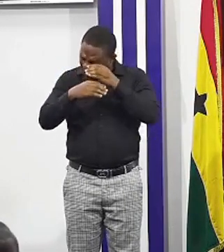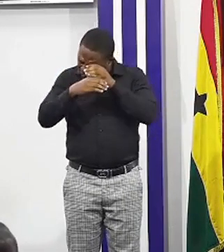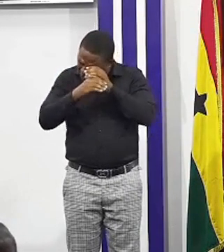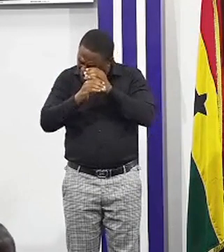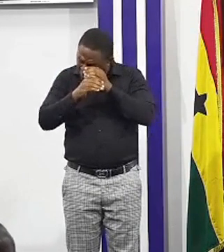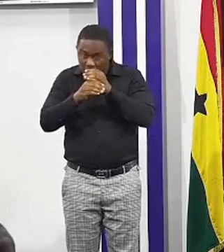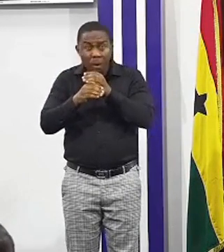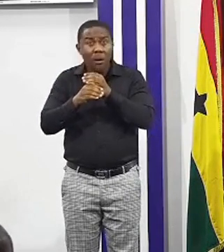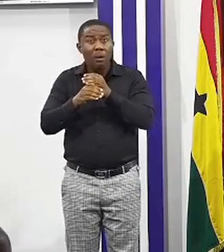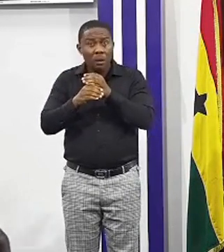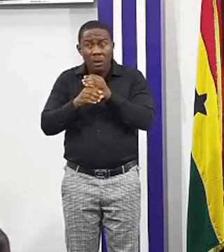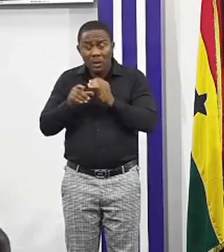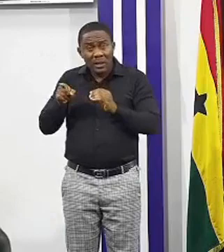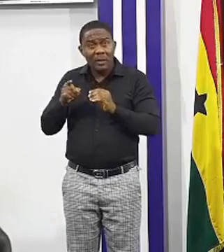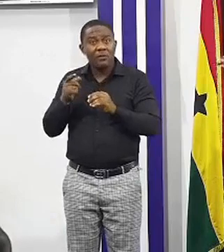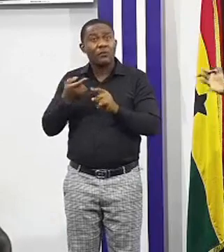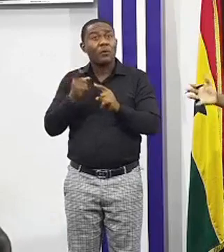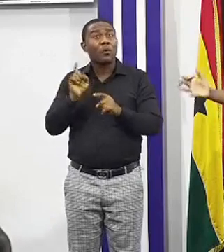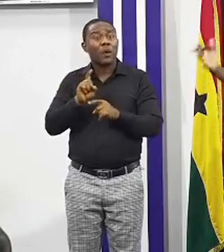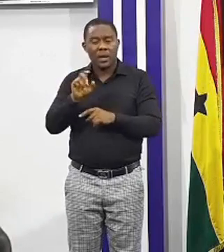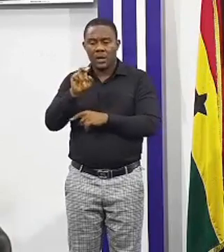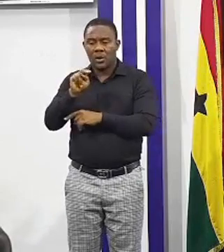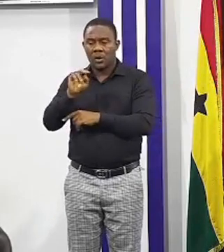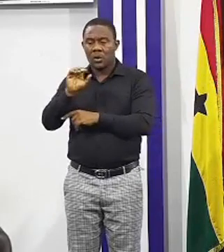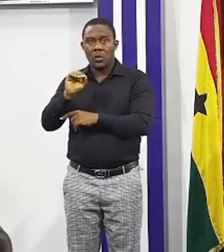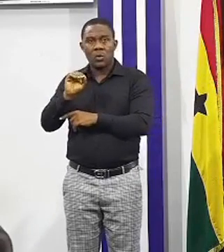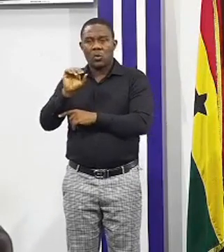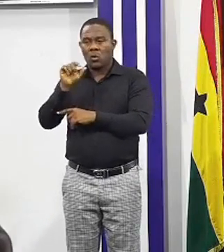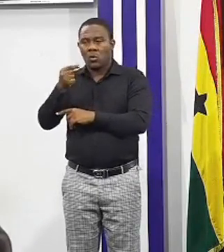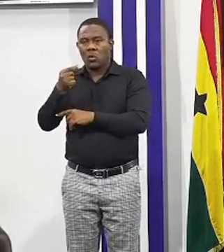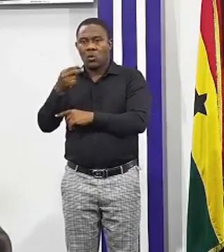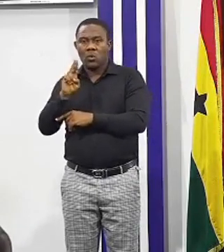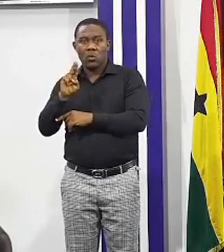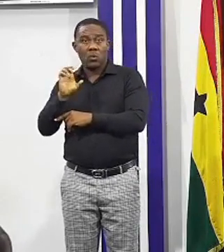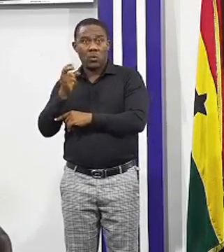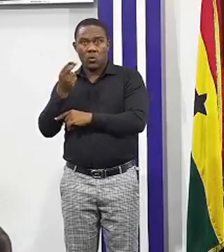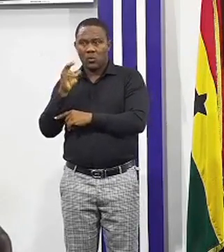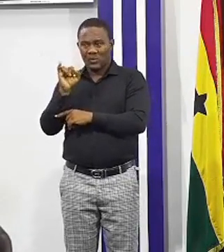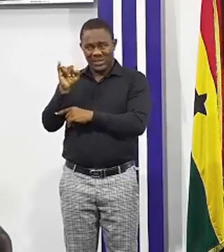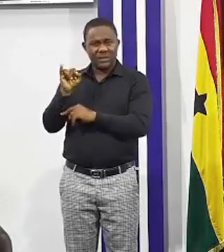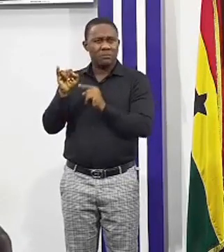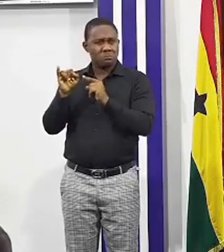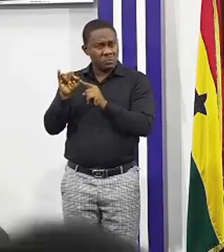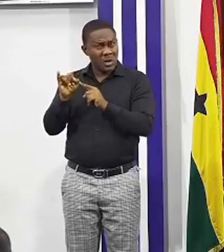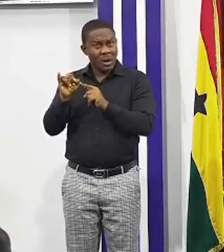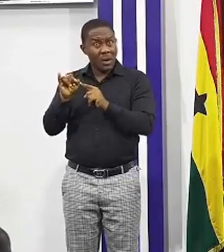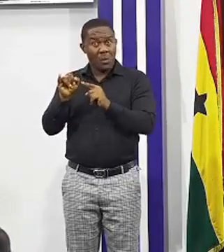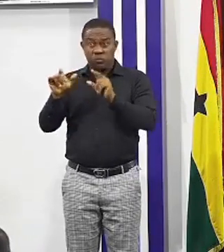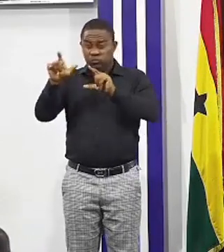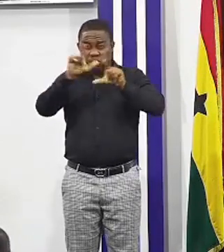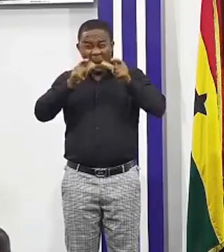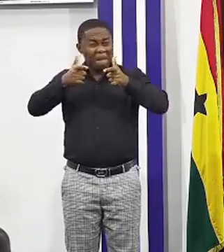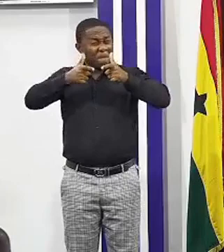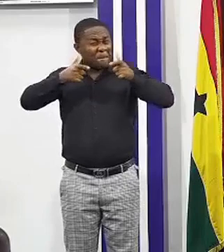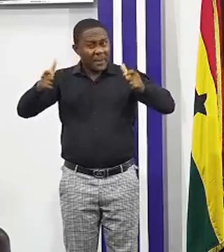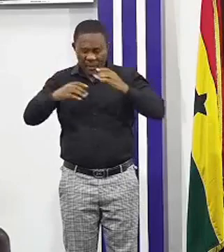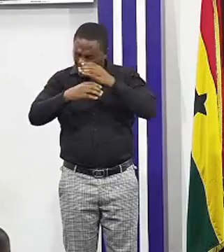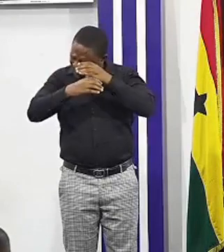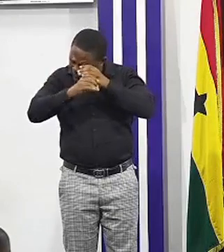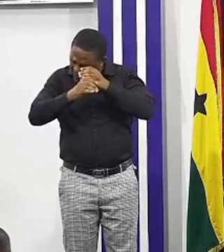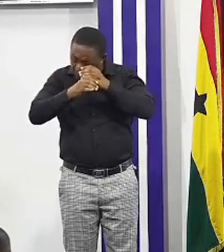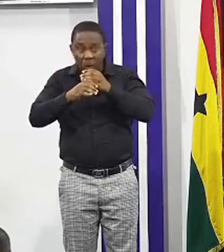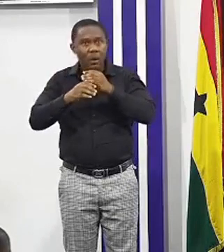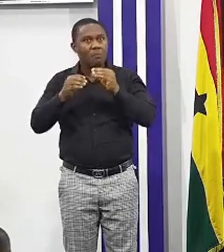testing program, which is coordinating a number of labs assisting Noguchi in this testing